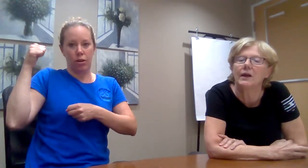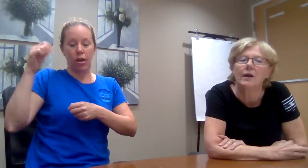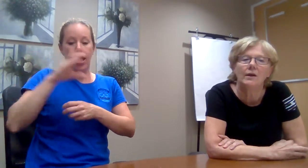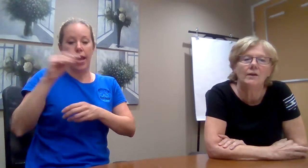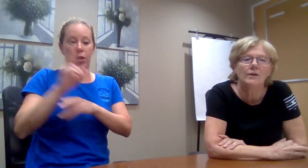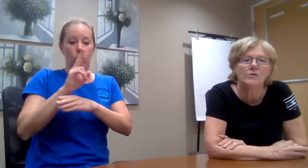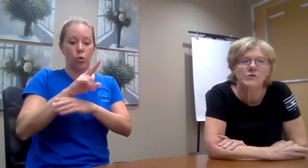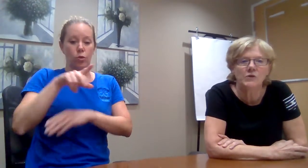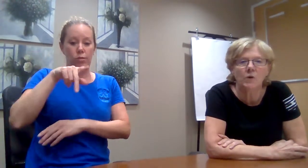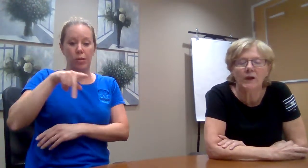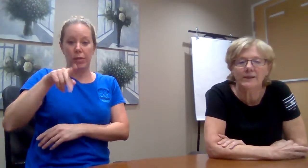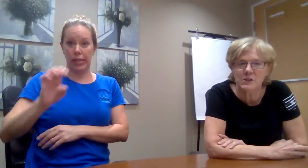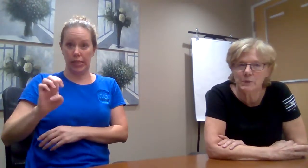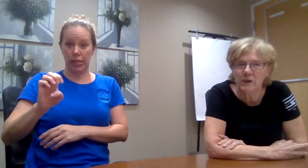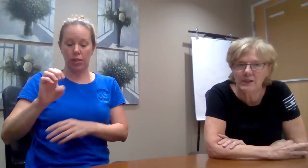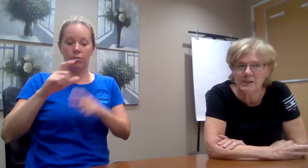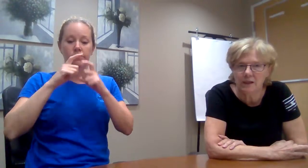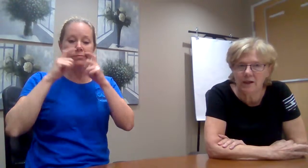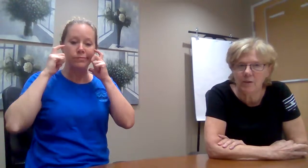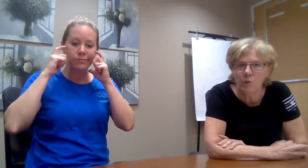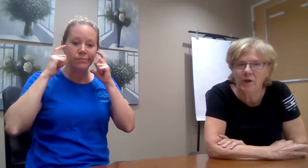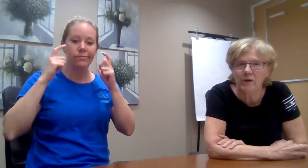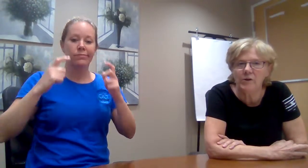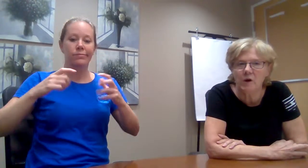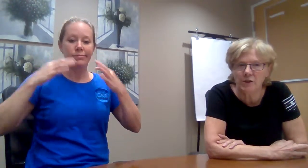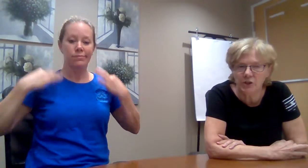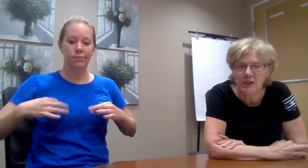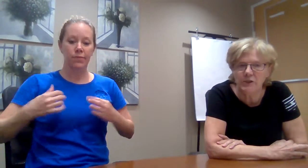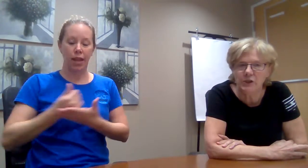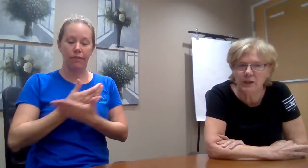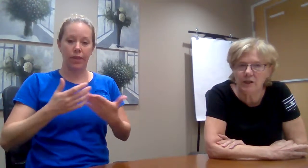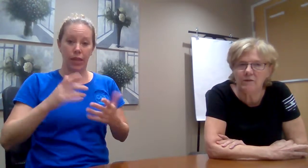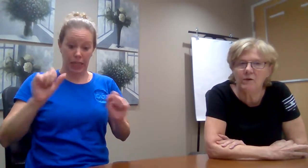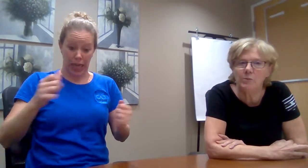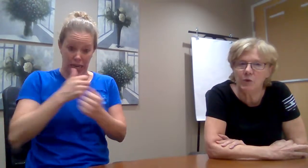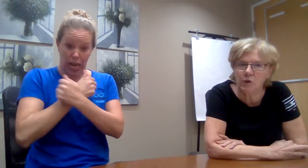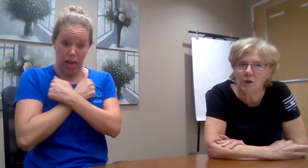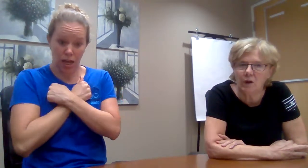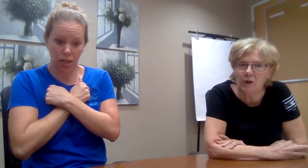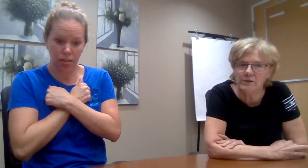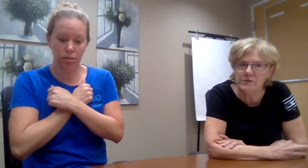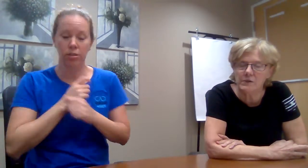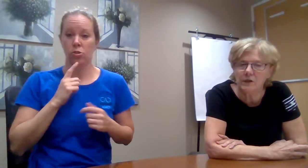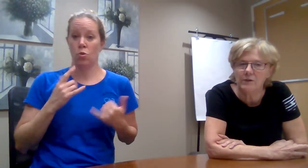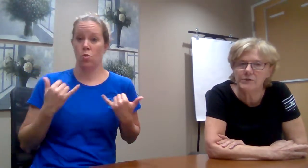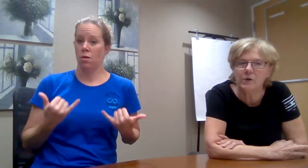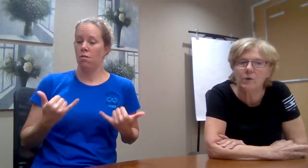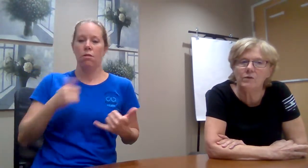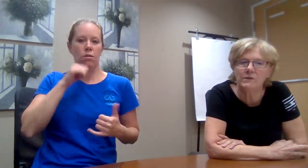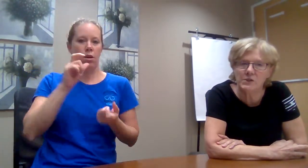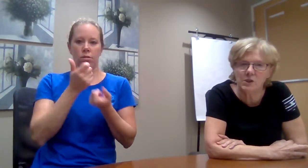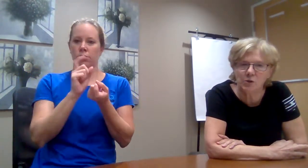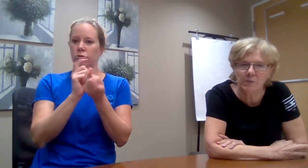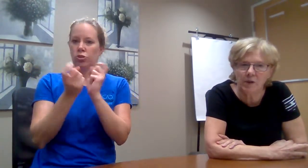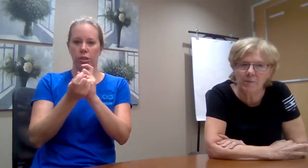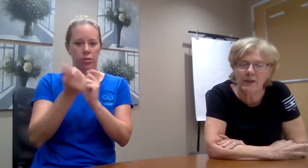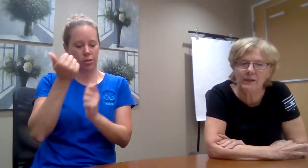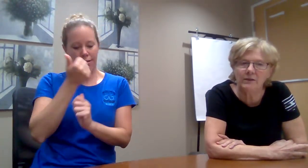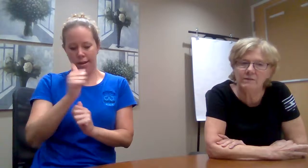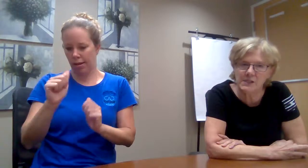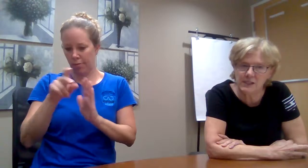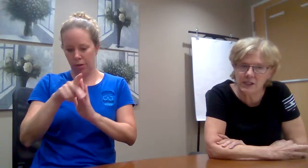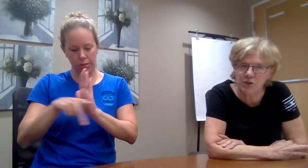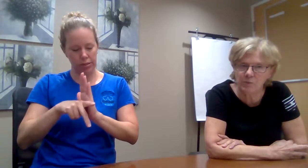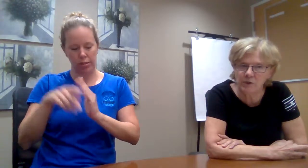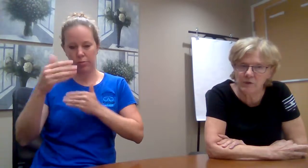her? So at this point in time, we are not changing any of our protocols. So you visit your mom